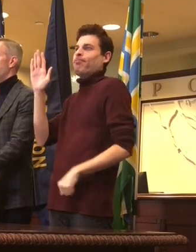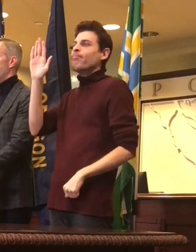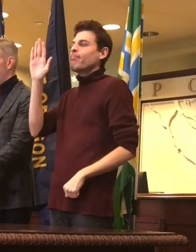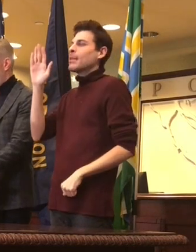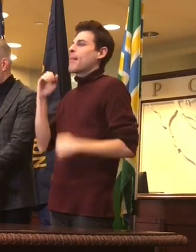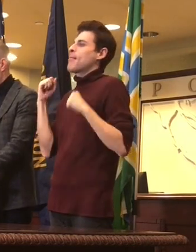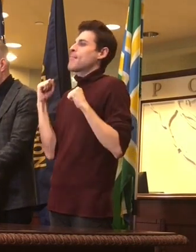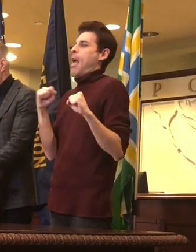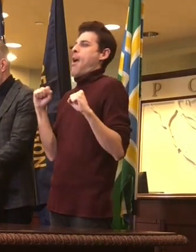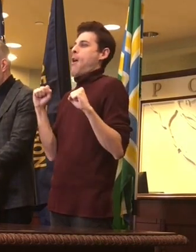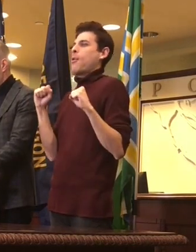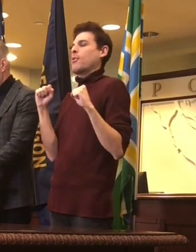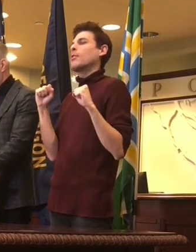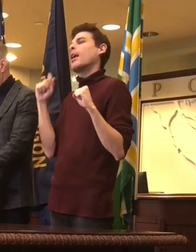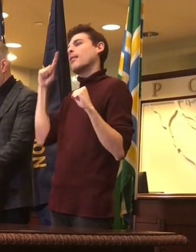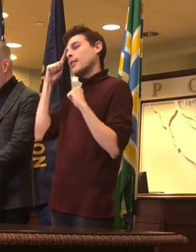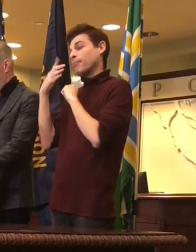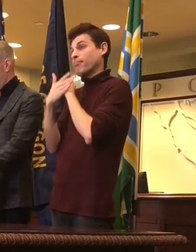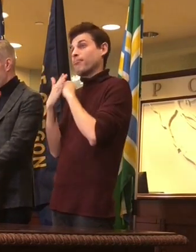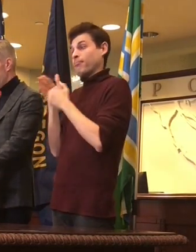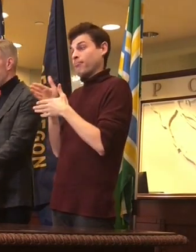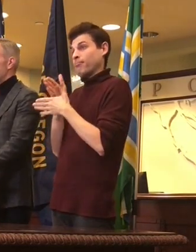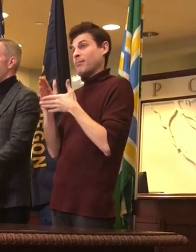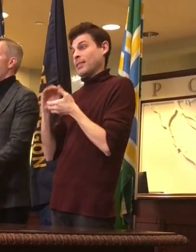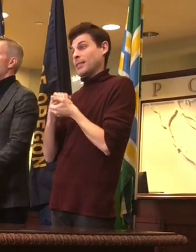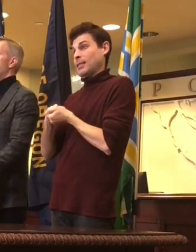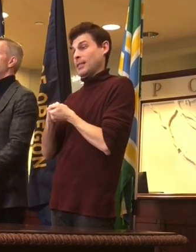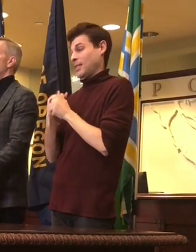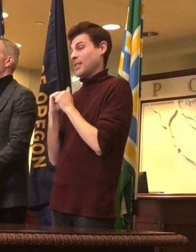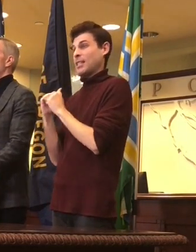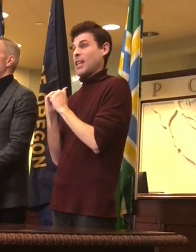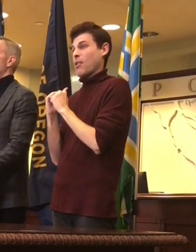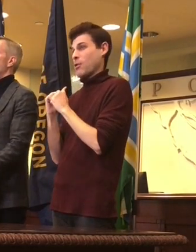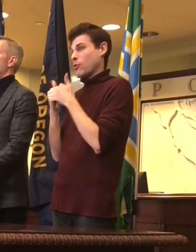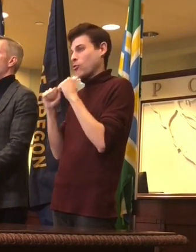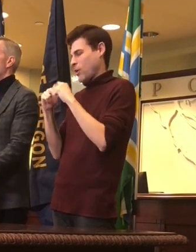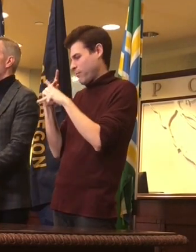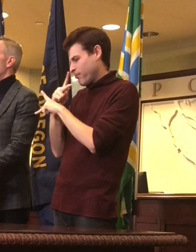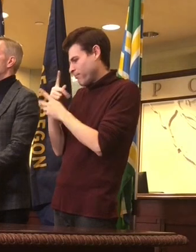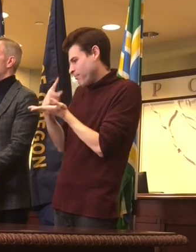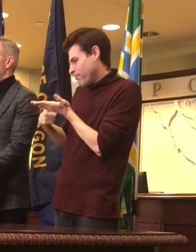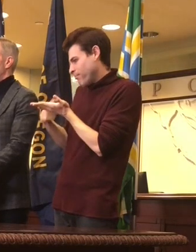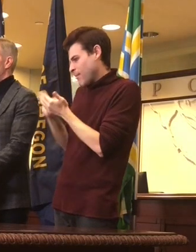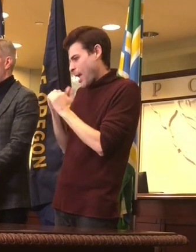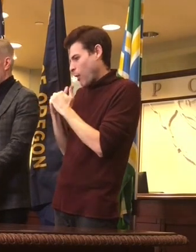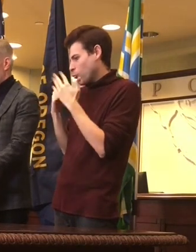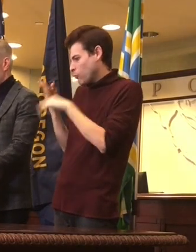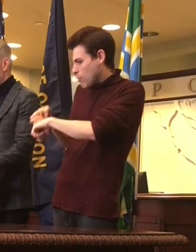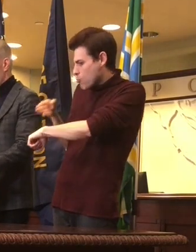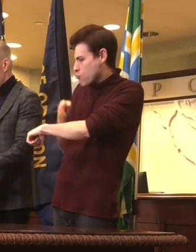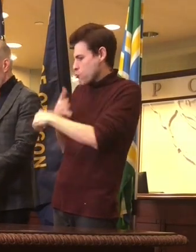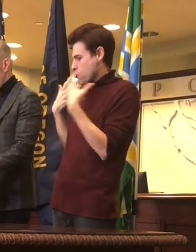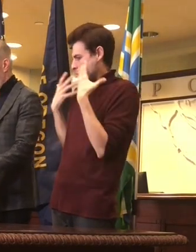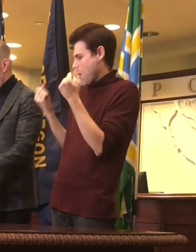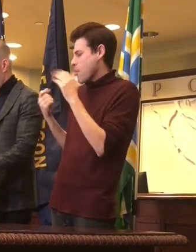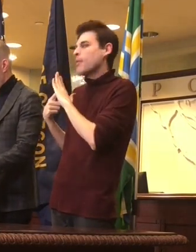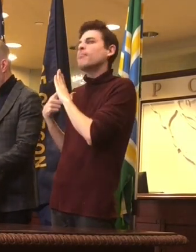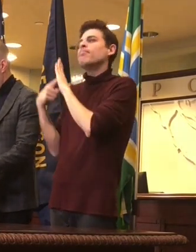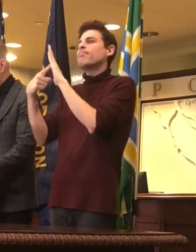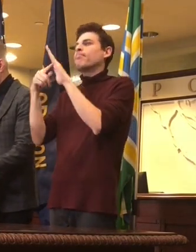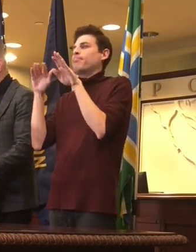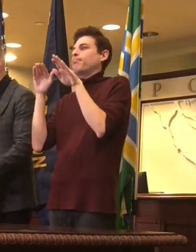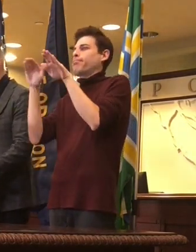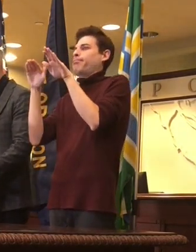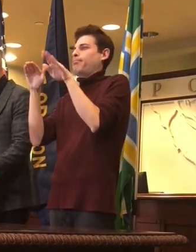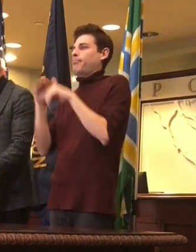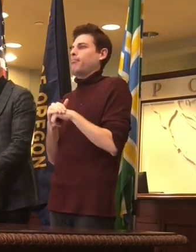state and county mental health authorities to find ways to improve our mental health safety net. I've already